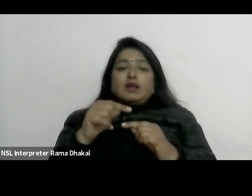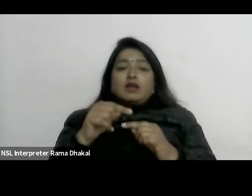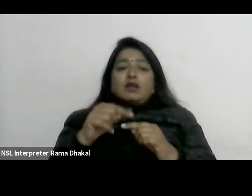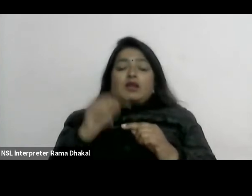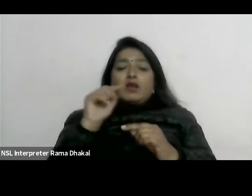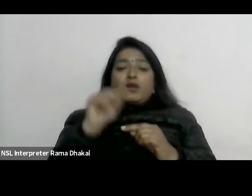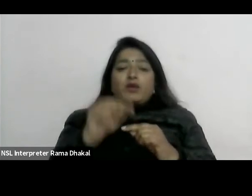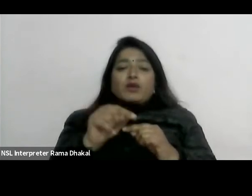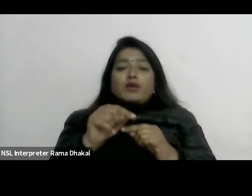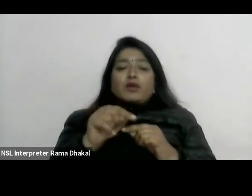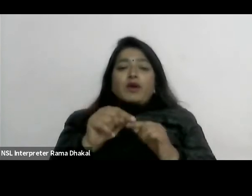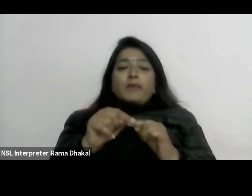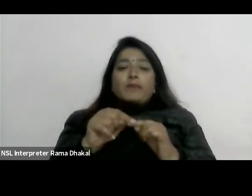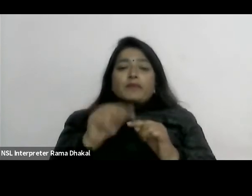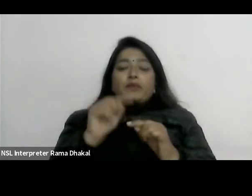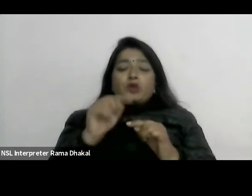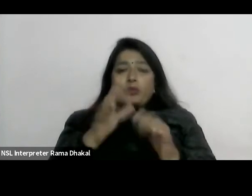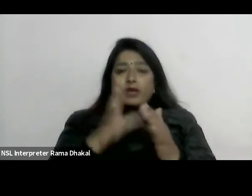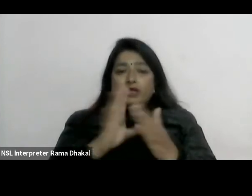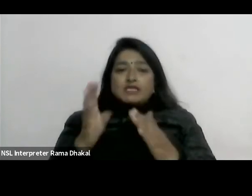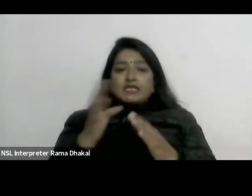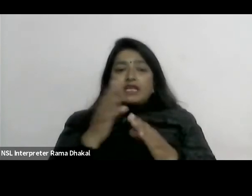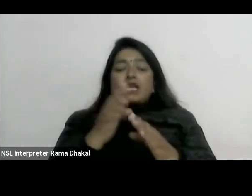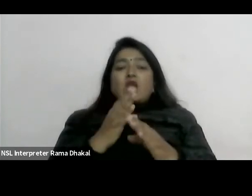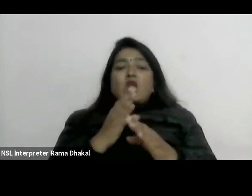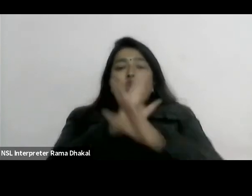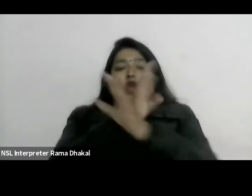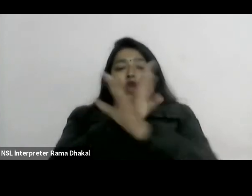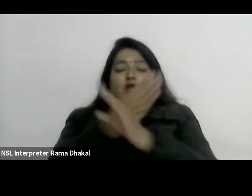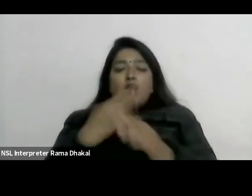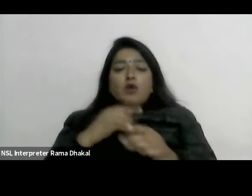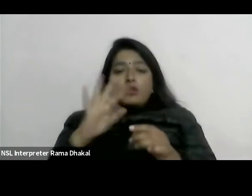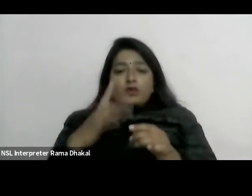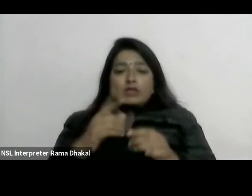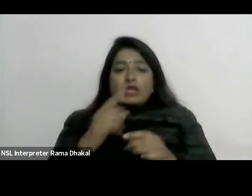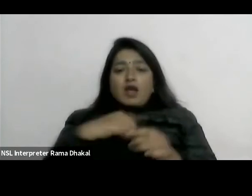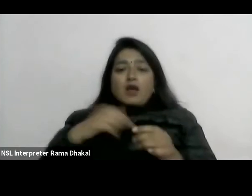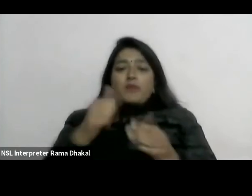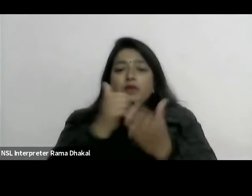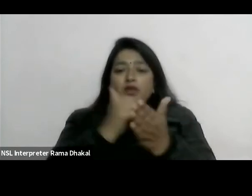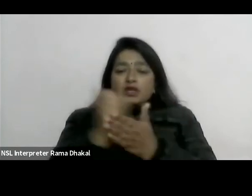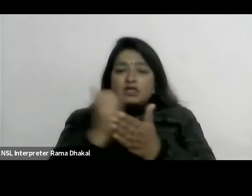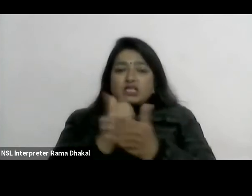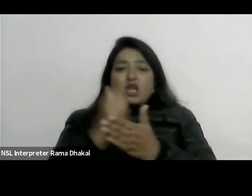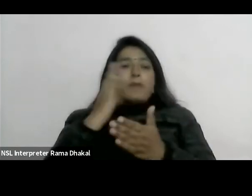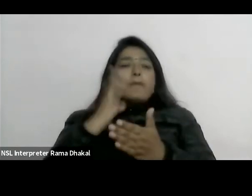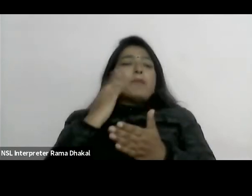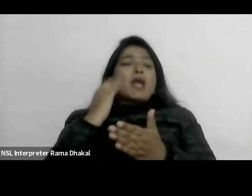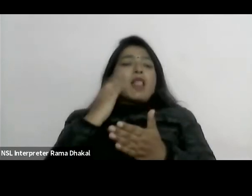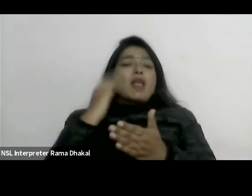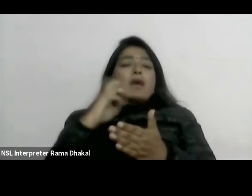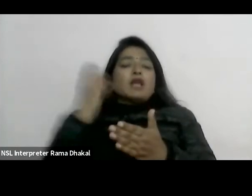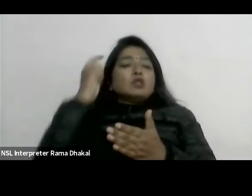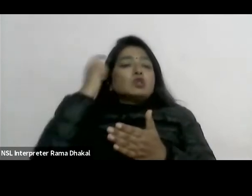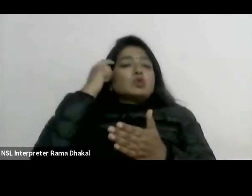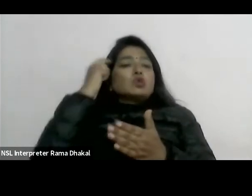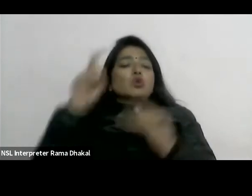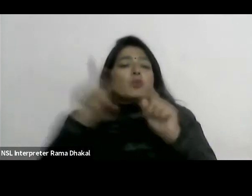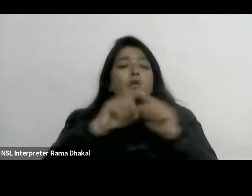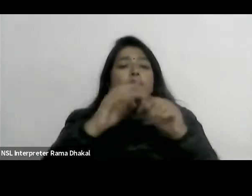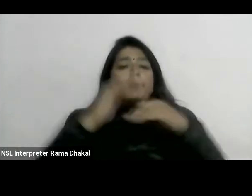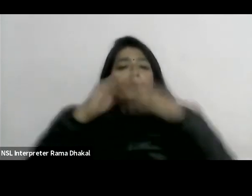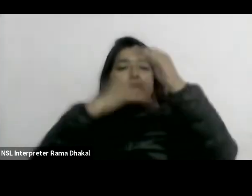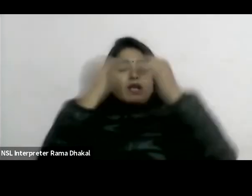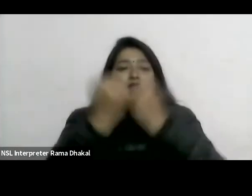and not cause harm. We profess to practice intersectional feminism, and that means we do not speak for